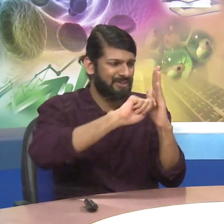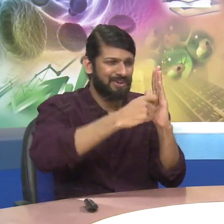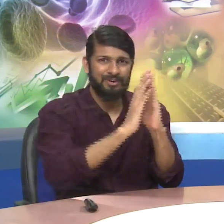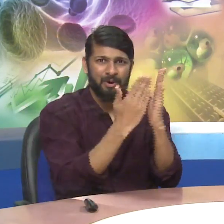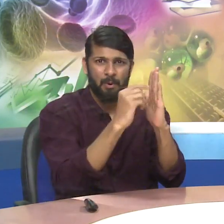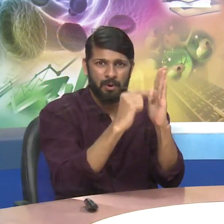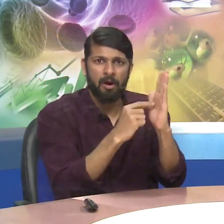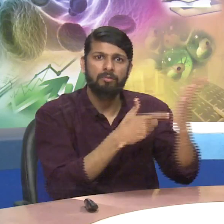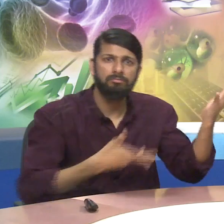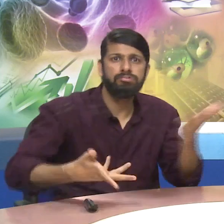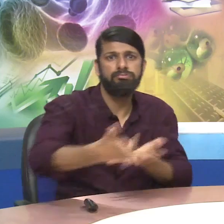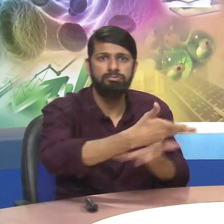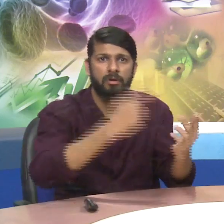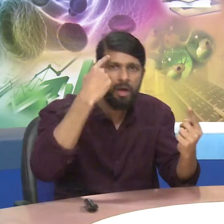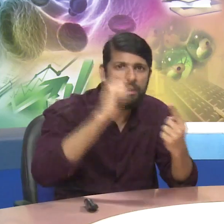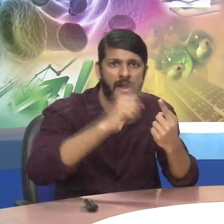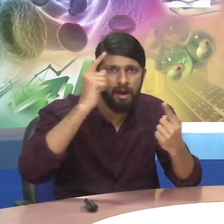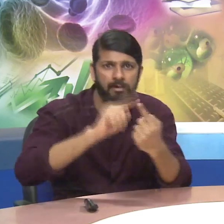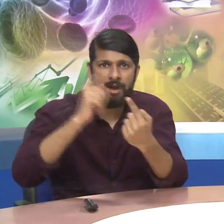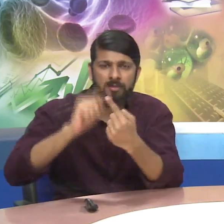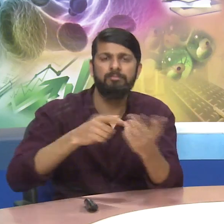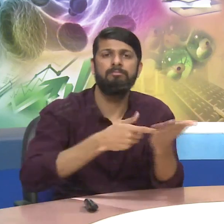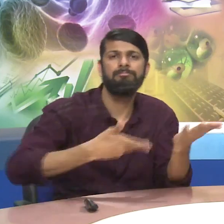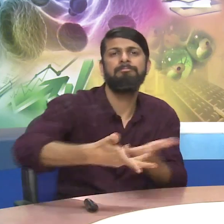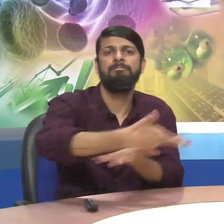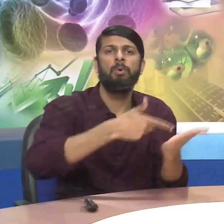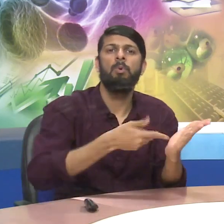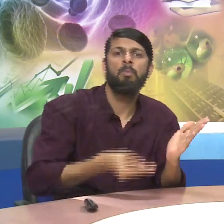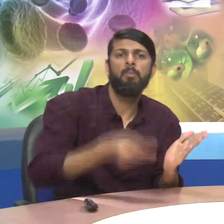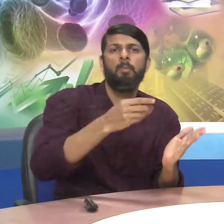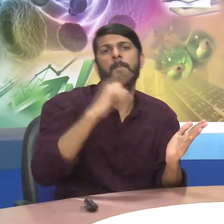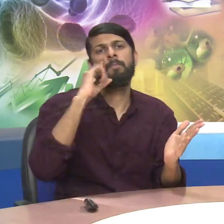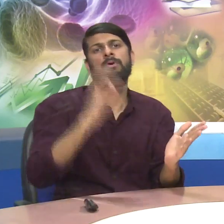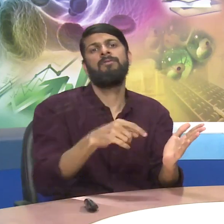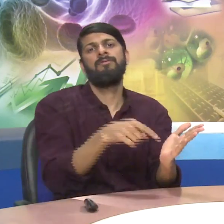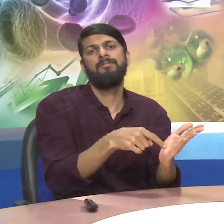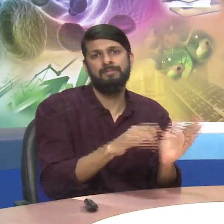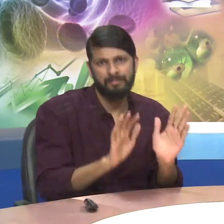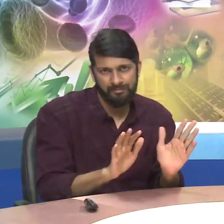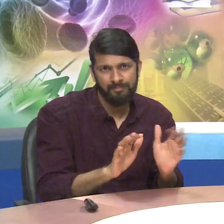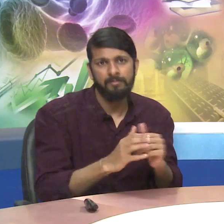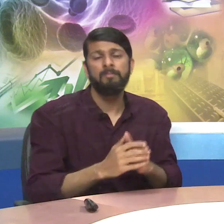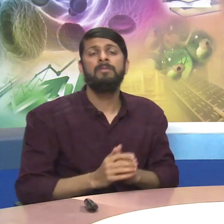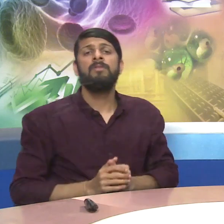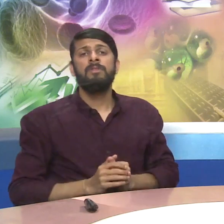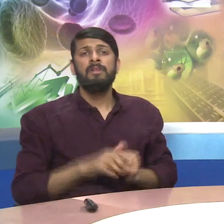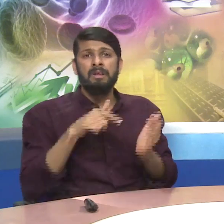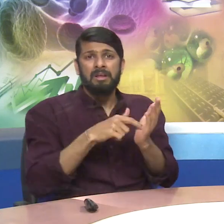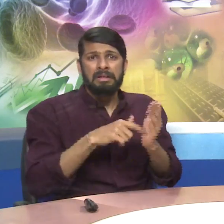it is not continuous every day, but at different gaps. In